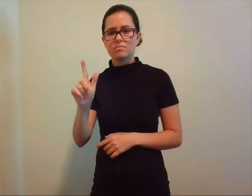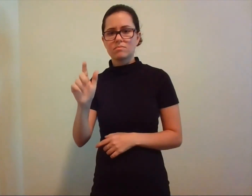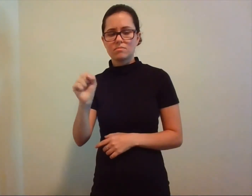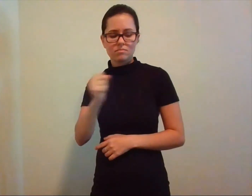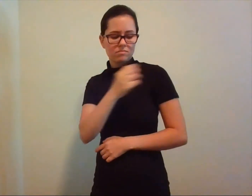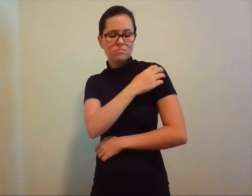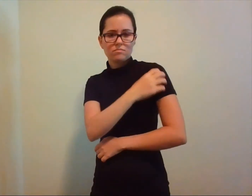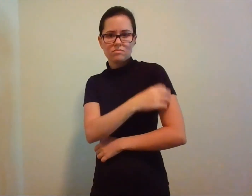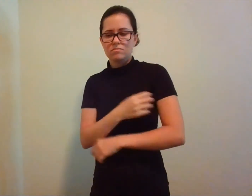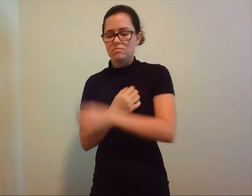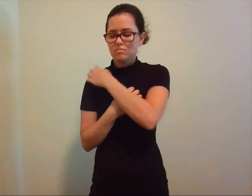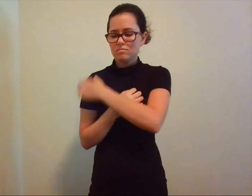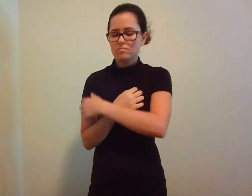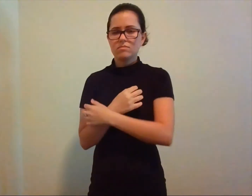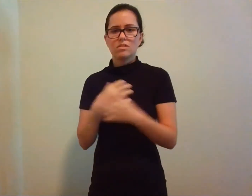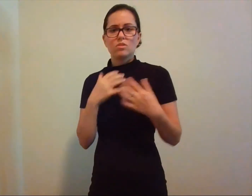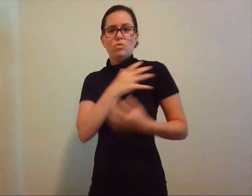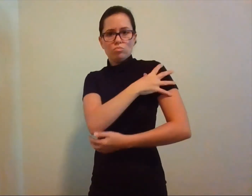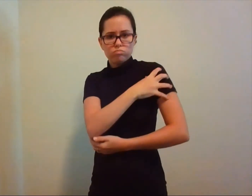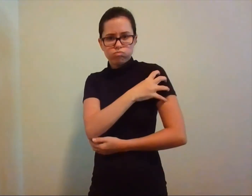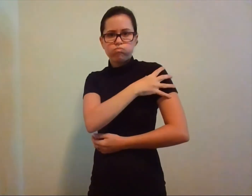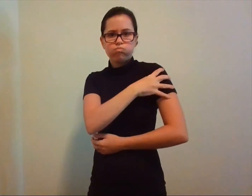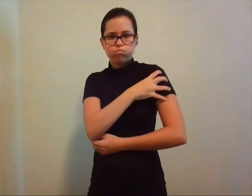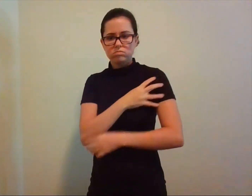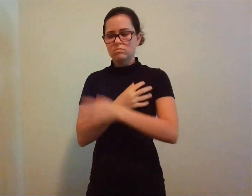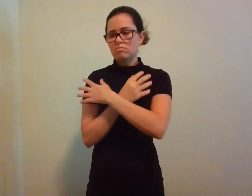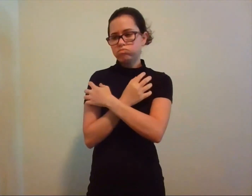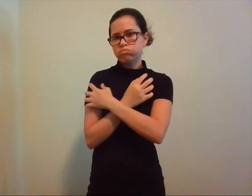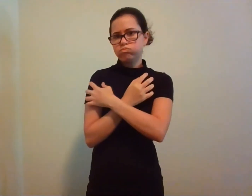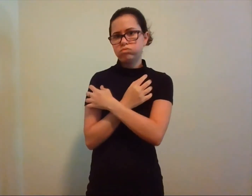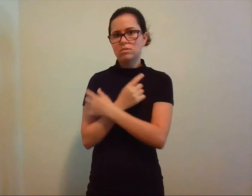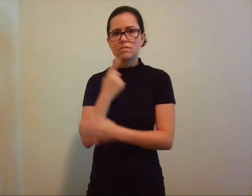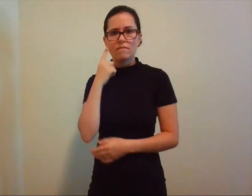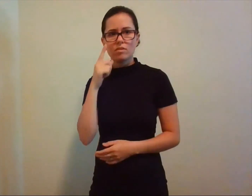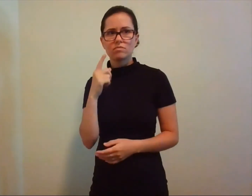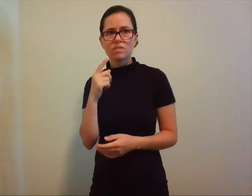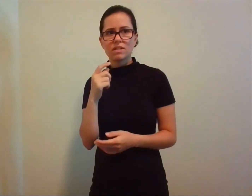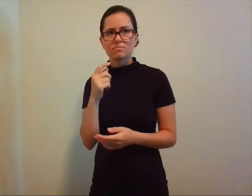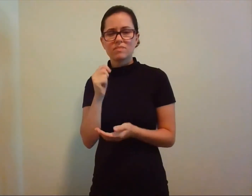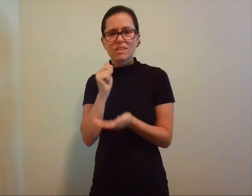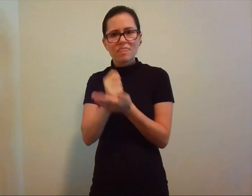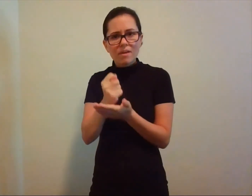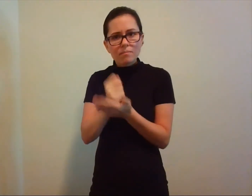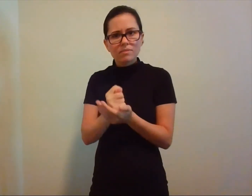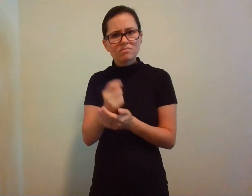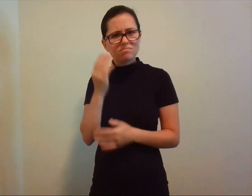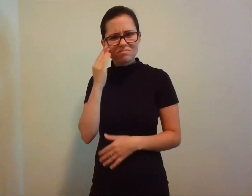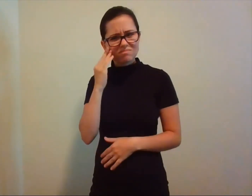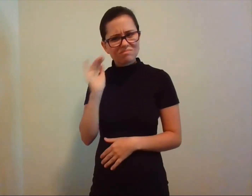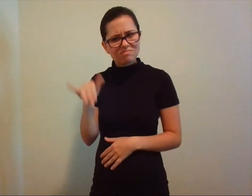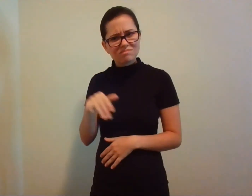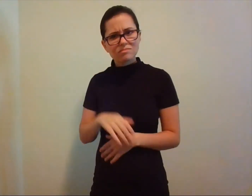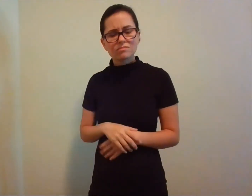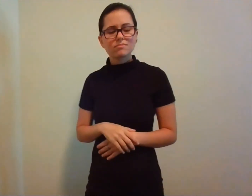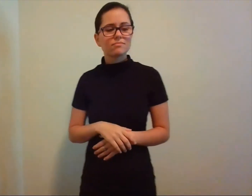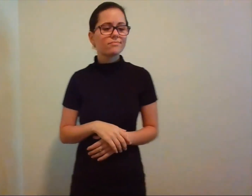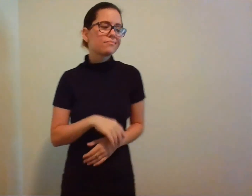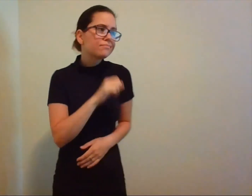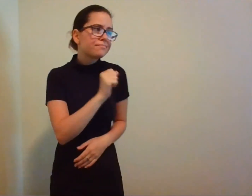therapeutic way. But because we're animals, we're humans, you naturally